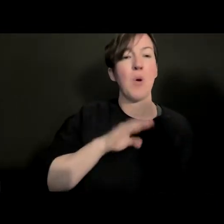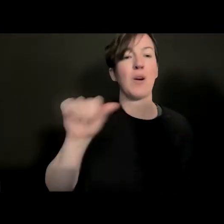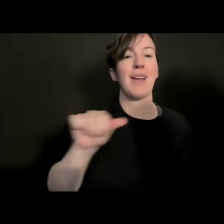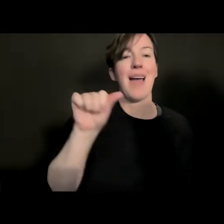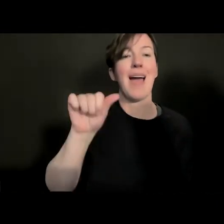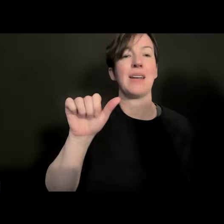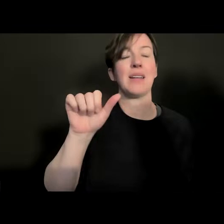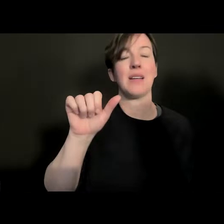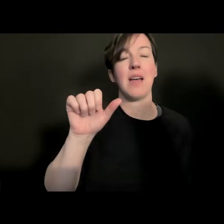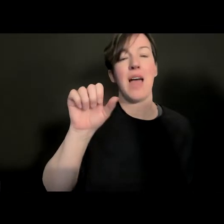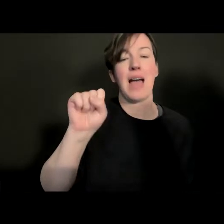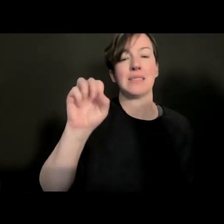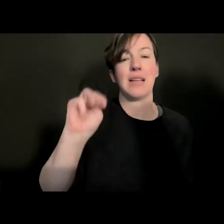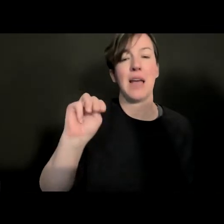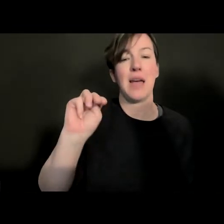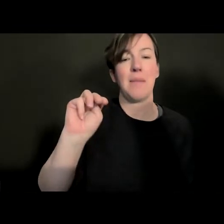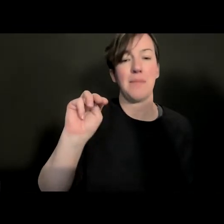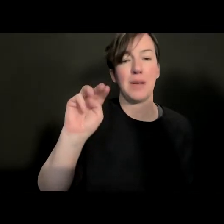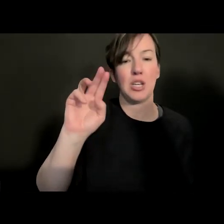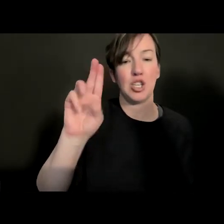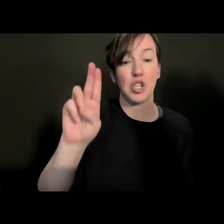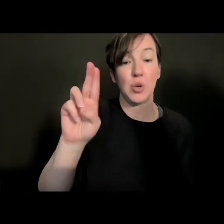board@smuhsd.org. That's